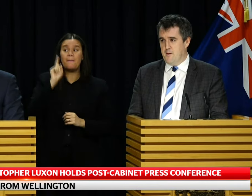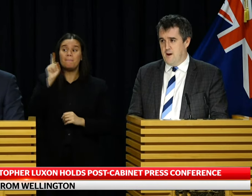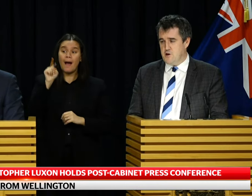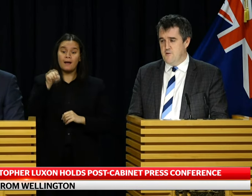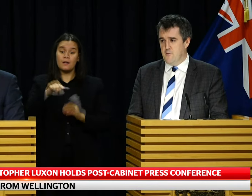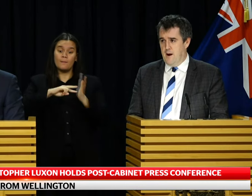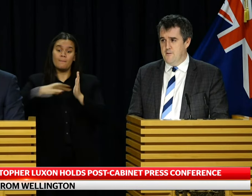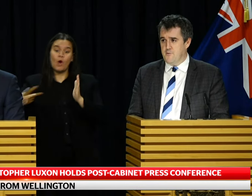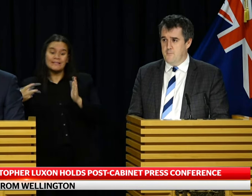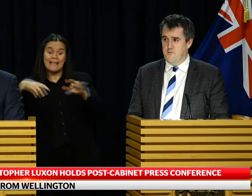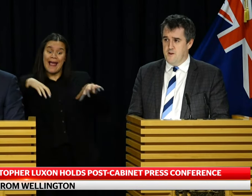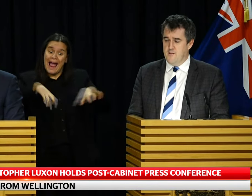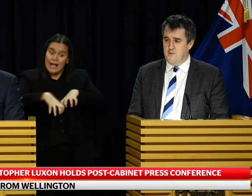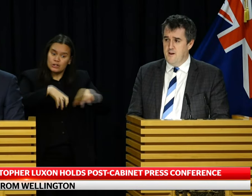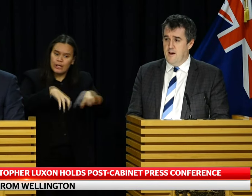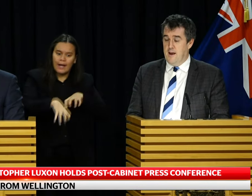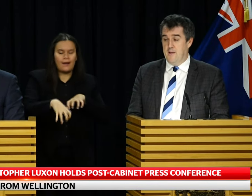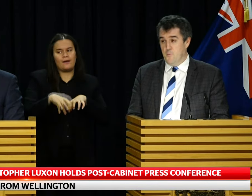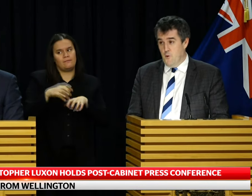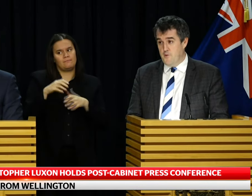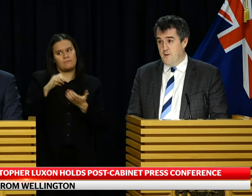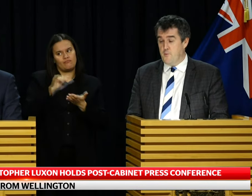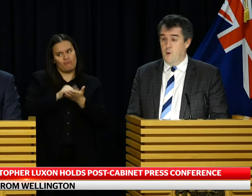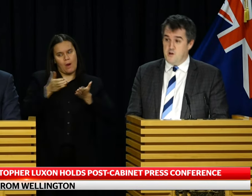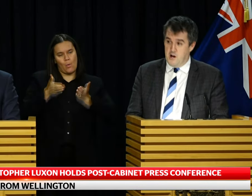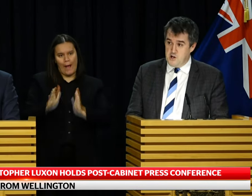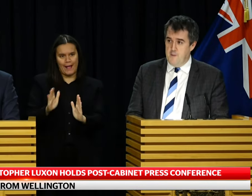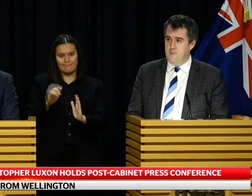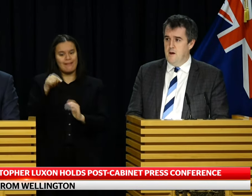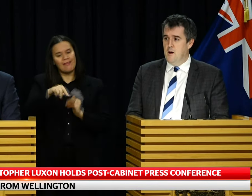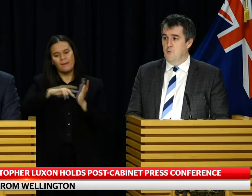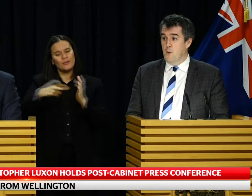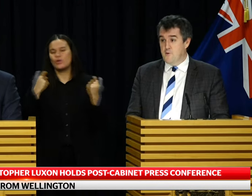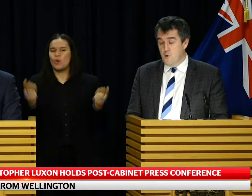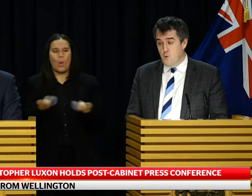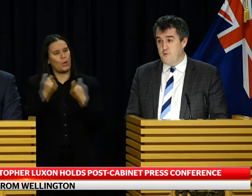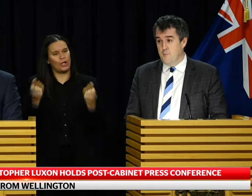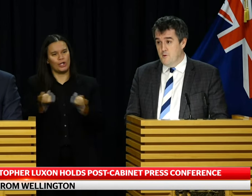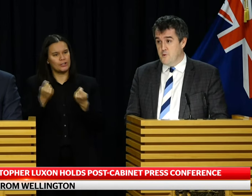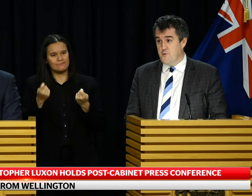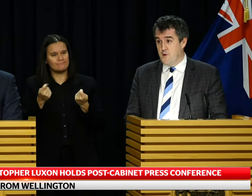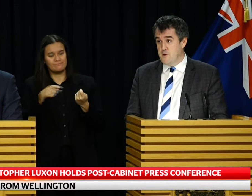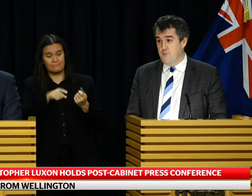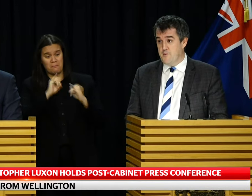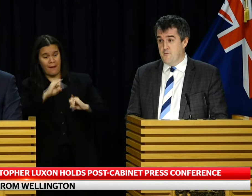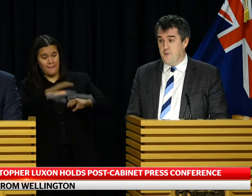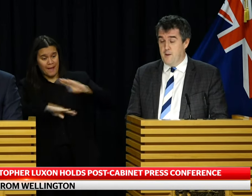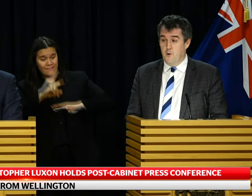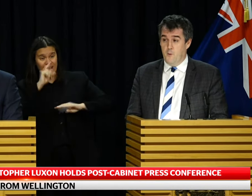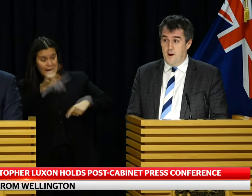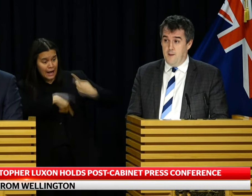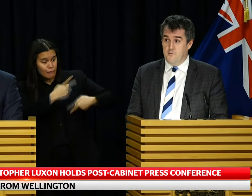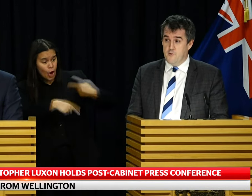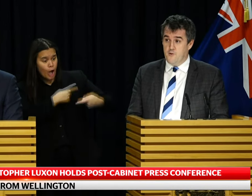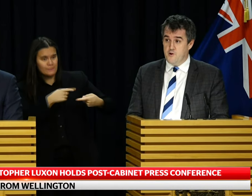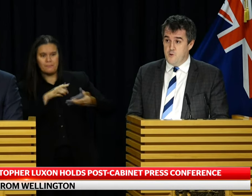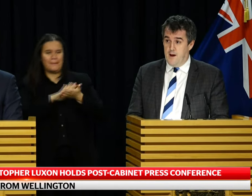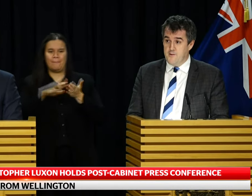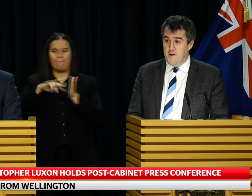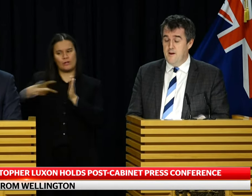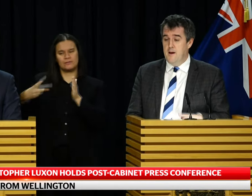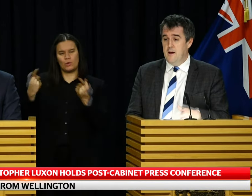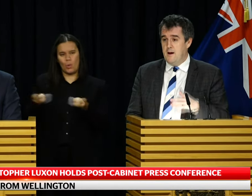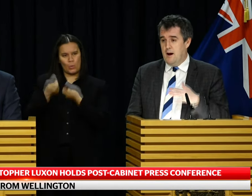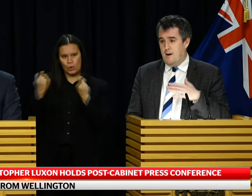community expectations around disruptive tenants, and it hasn't worked. That's why we're changing it. We do want to move to a social investment framework when it comes to